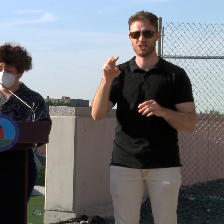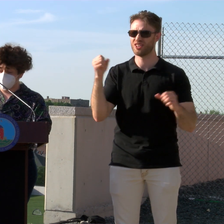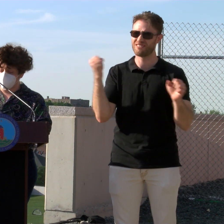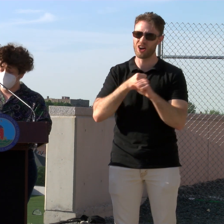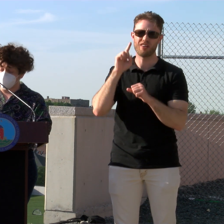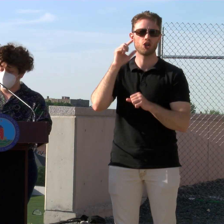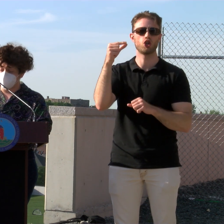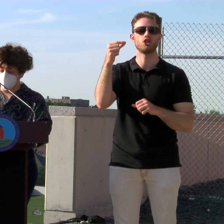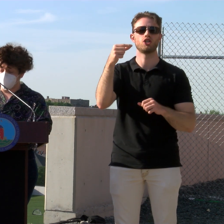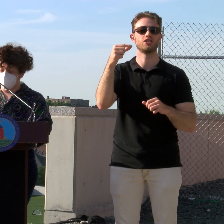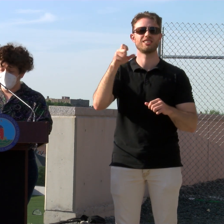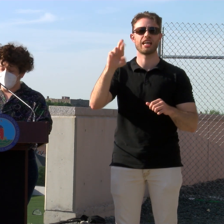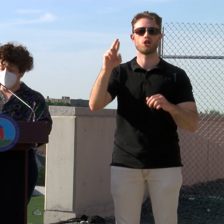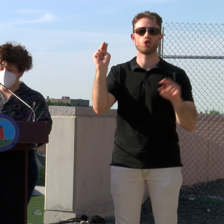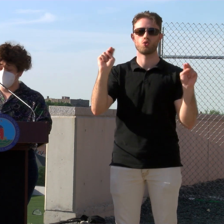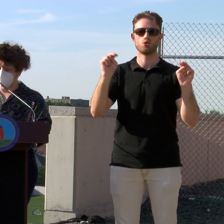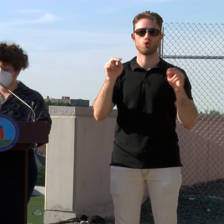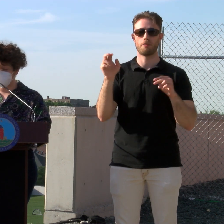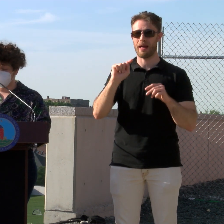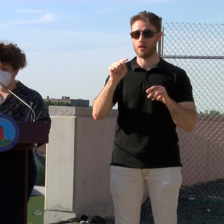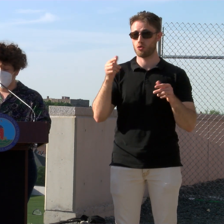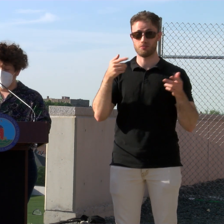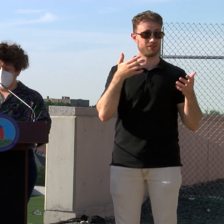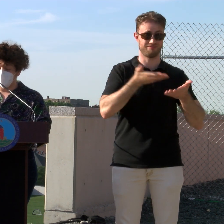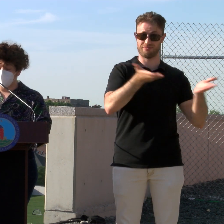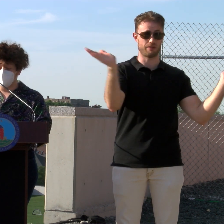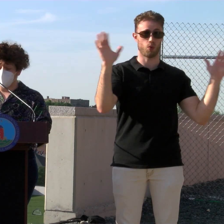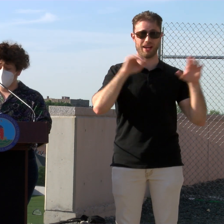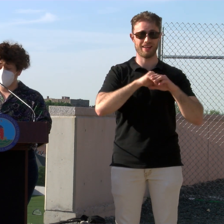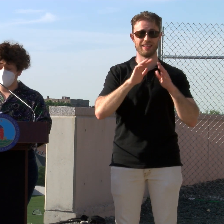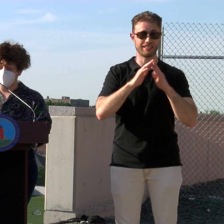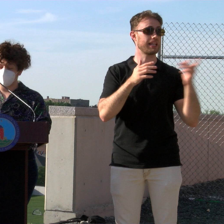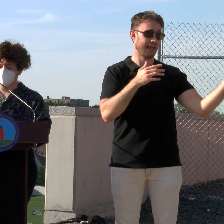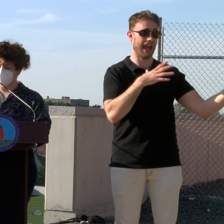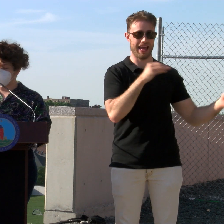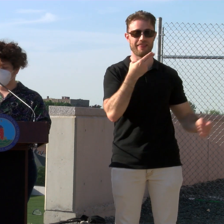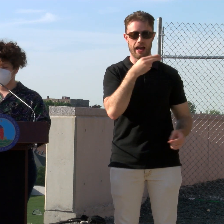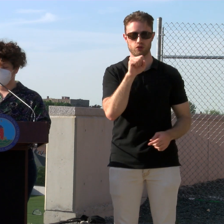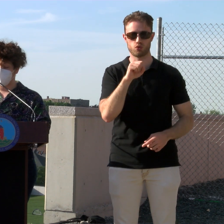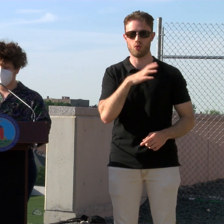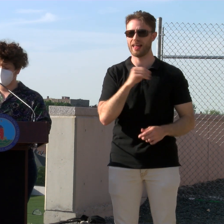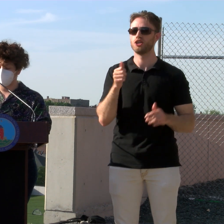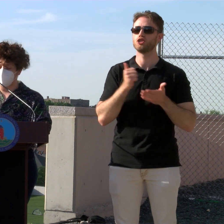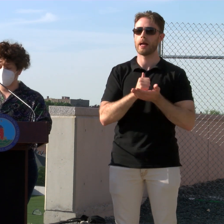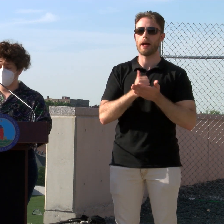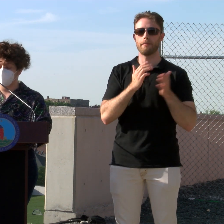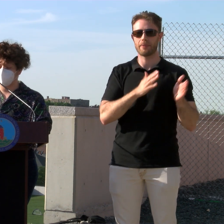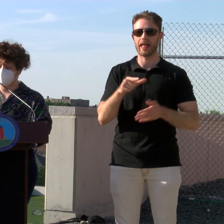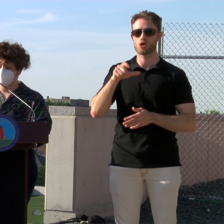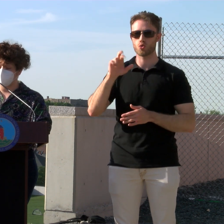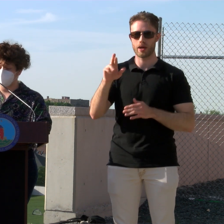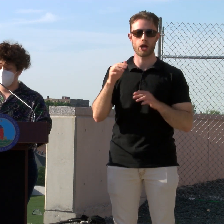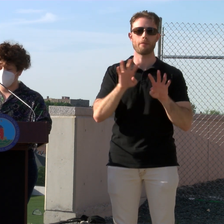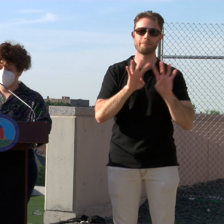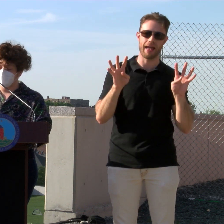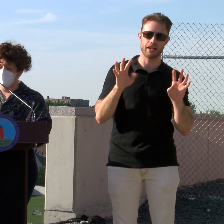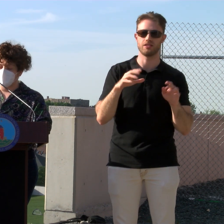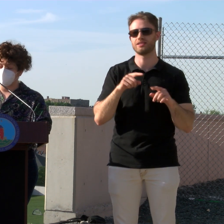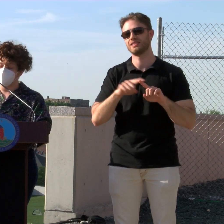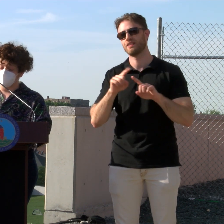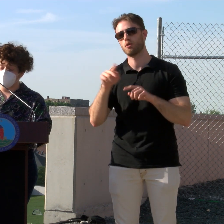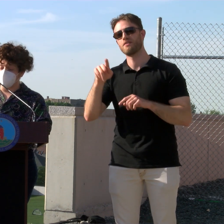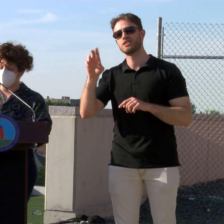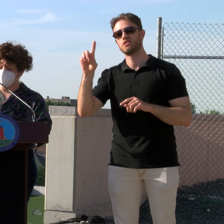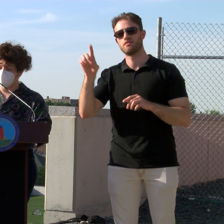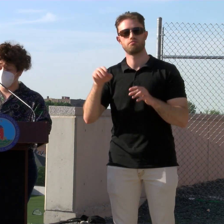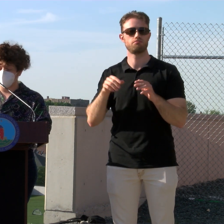gender-neutral restrooms throughout the city and at the high school, and she helped plan queer panels and professional development opportunities in the district.